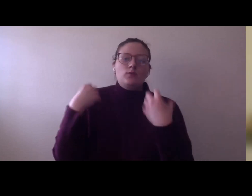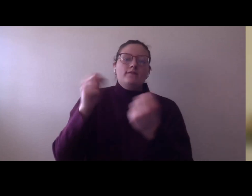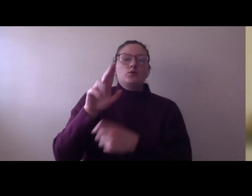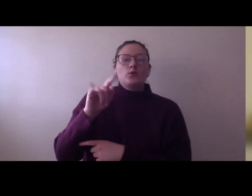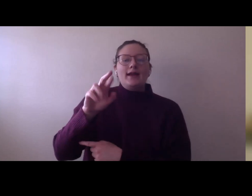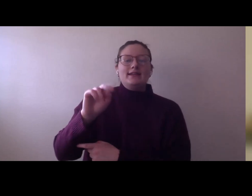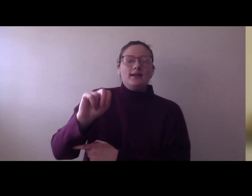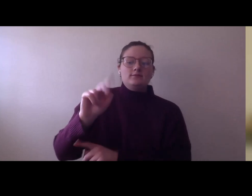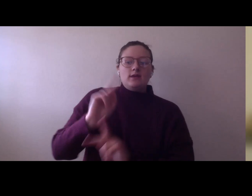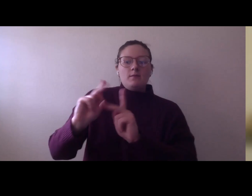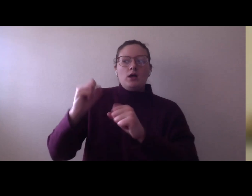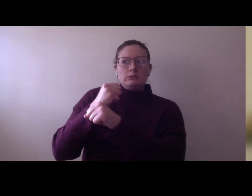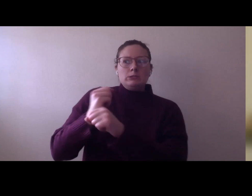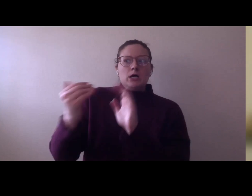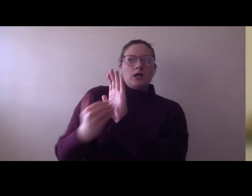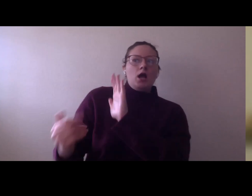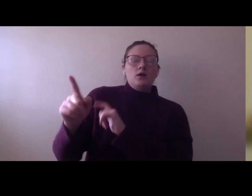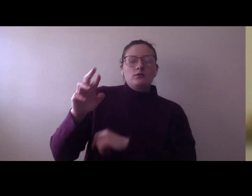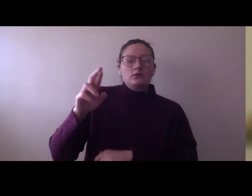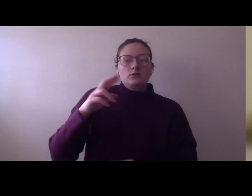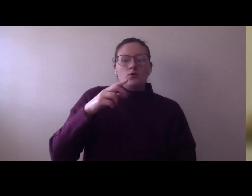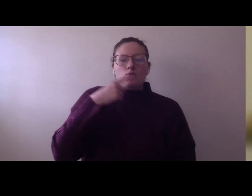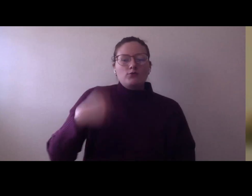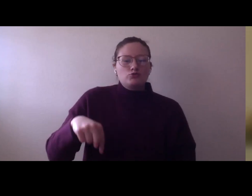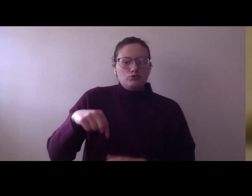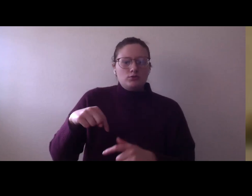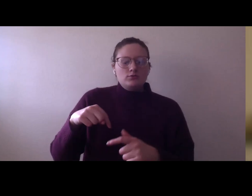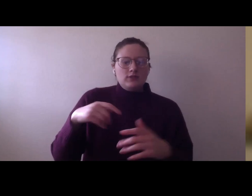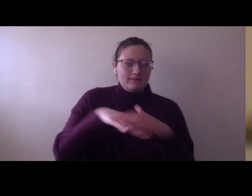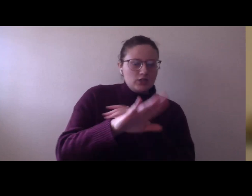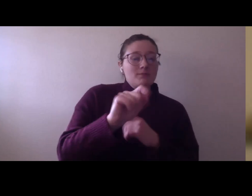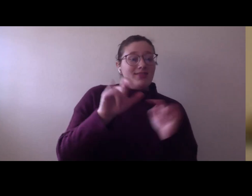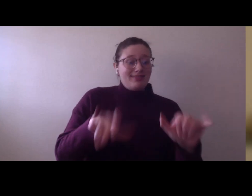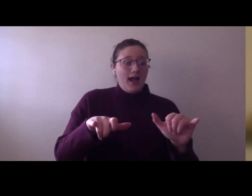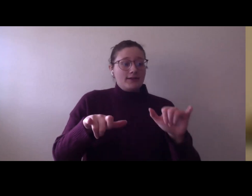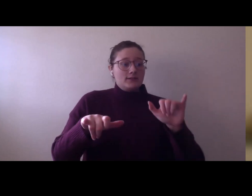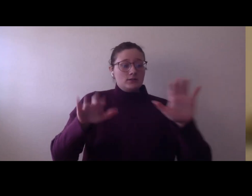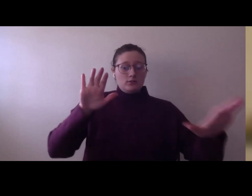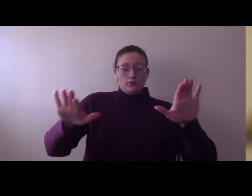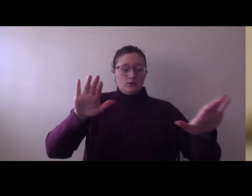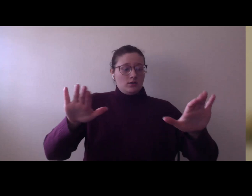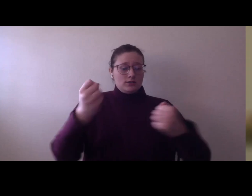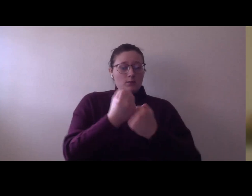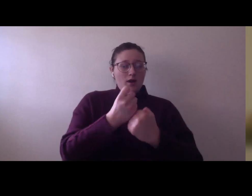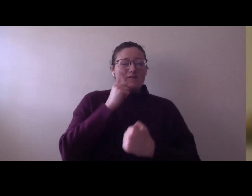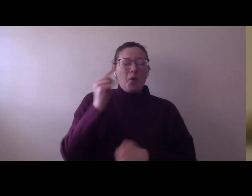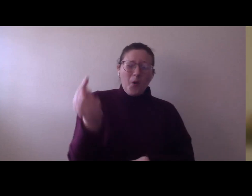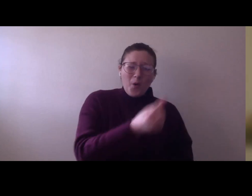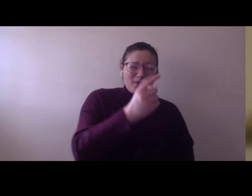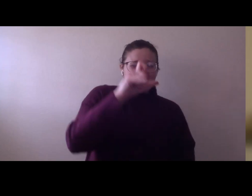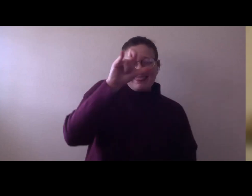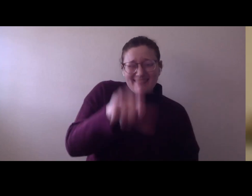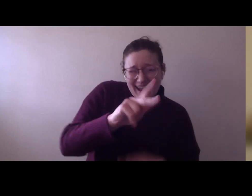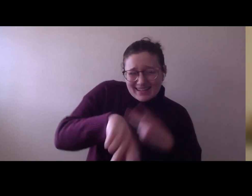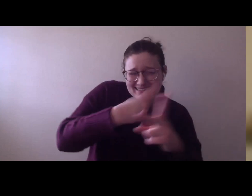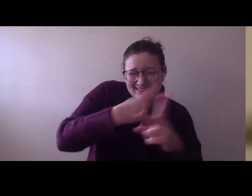fighting against the Russian invasion. But that kind of a bipartisan support only for that kind of measures